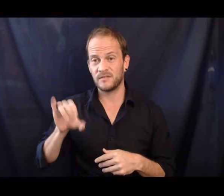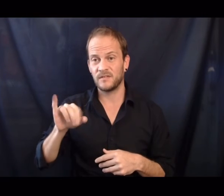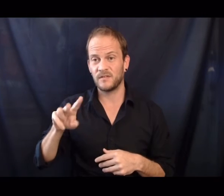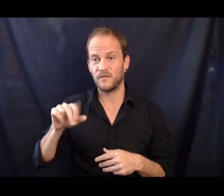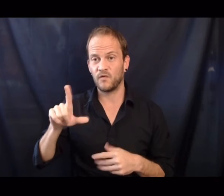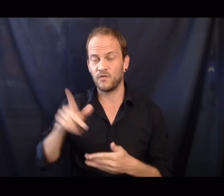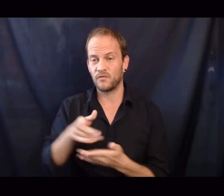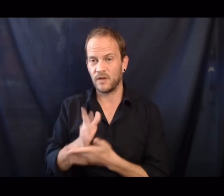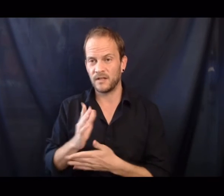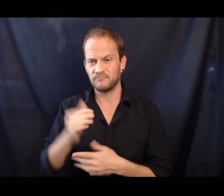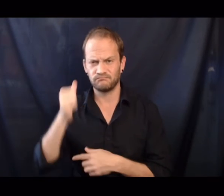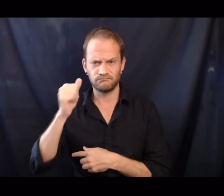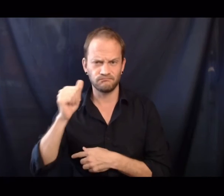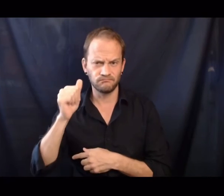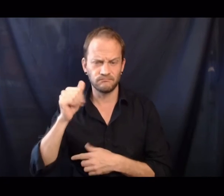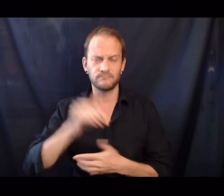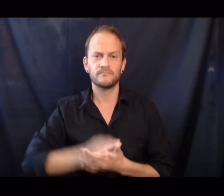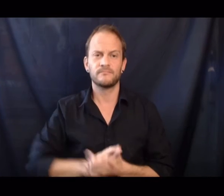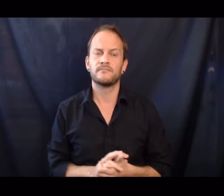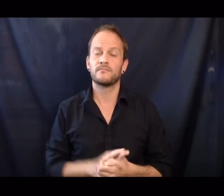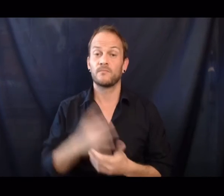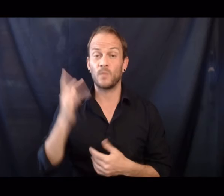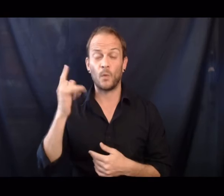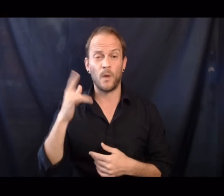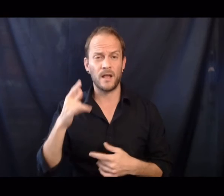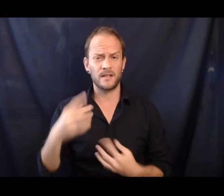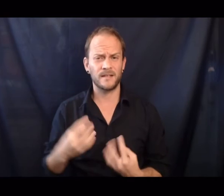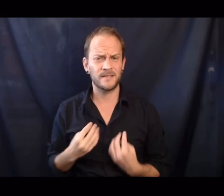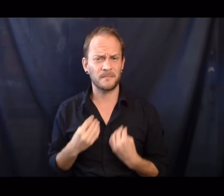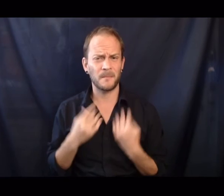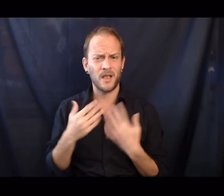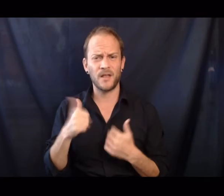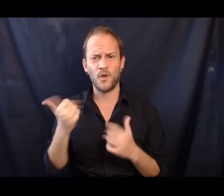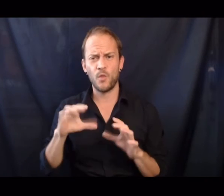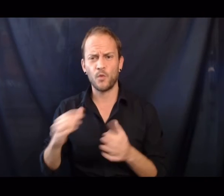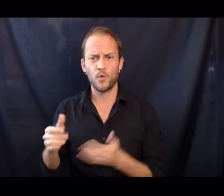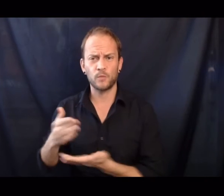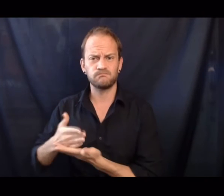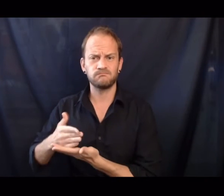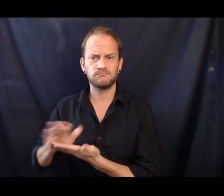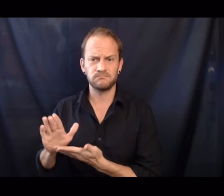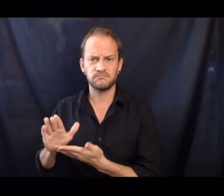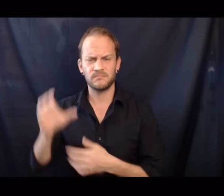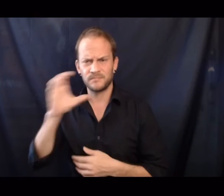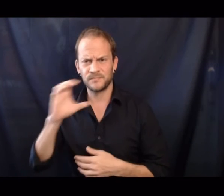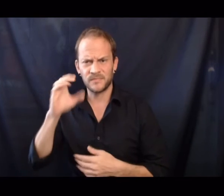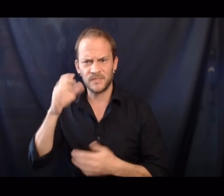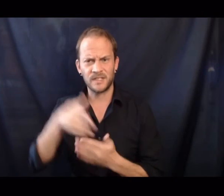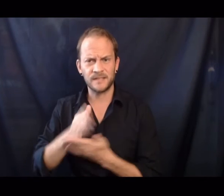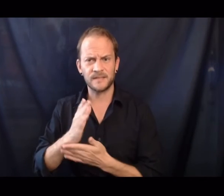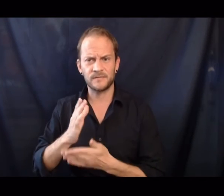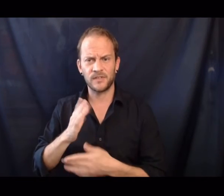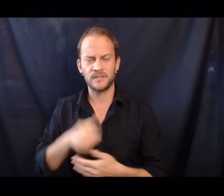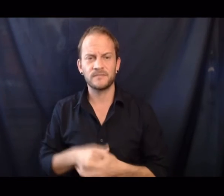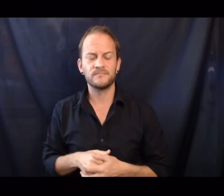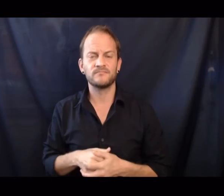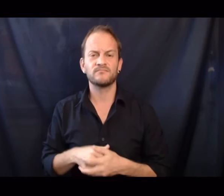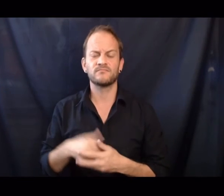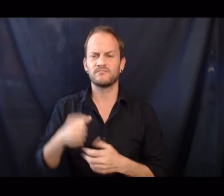because it inspired other minority groups to seek their civil rights, to struggle to fight for their equality.